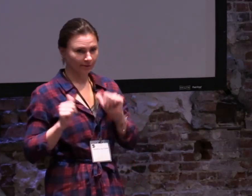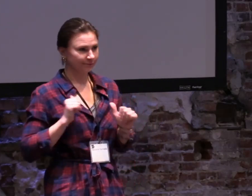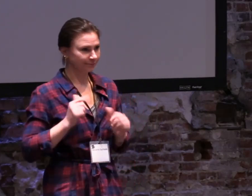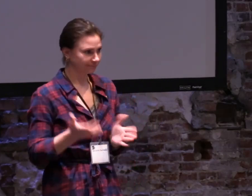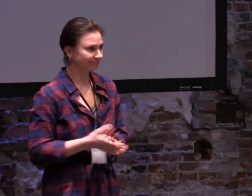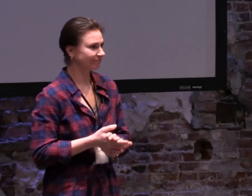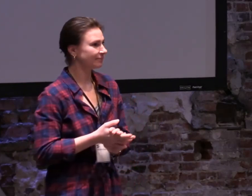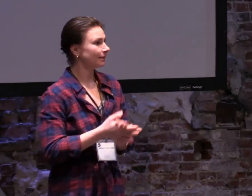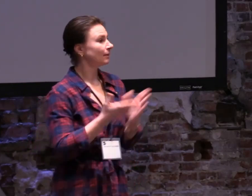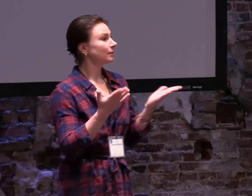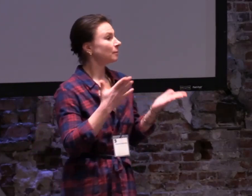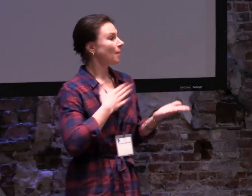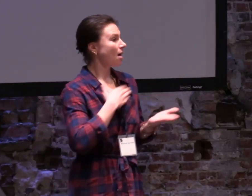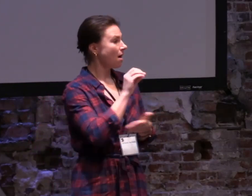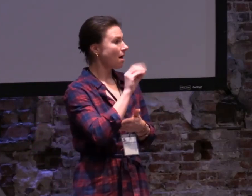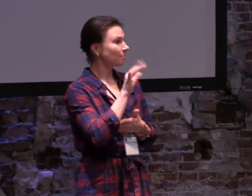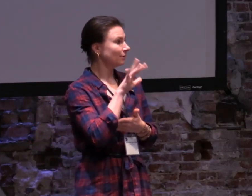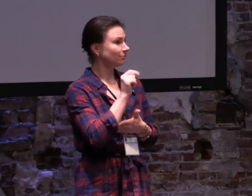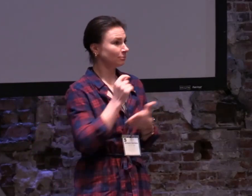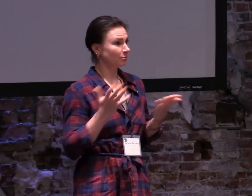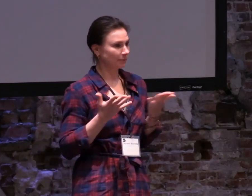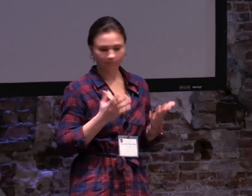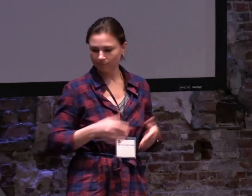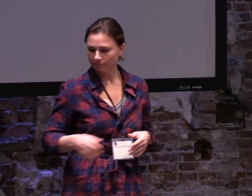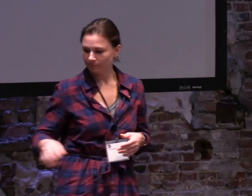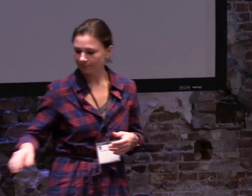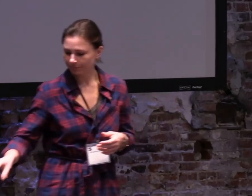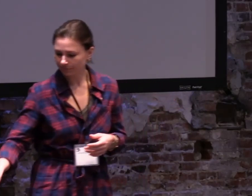of the founders of the Deaf Austin Theater.